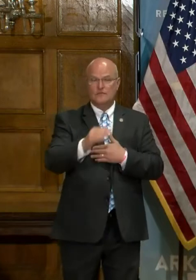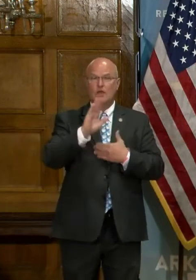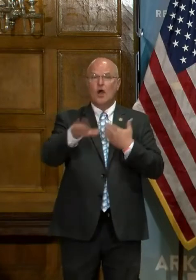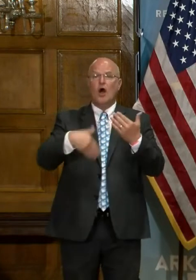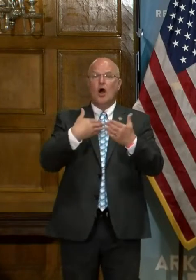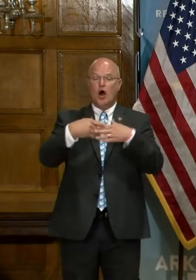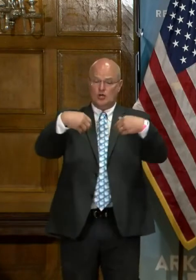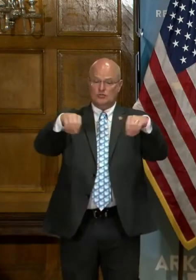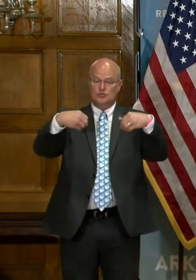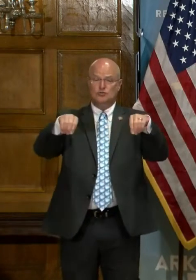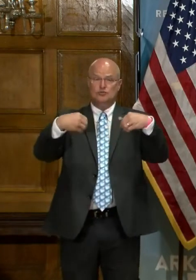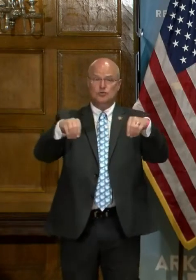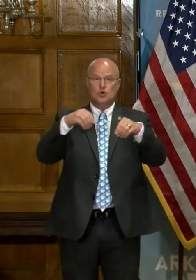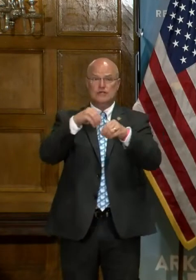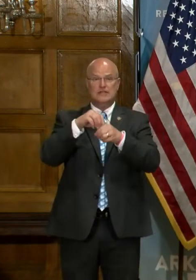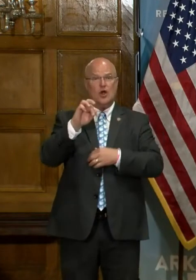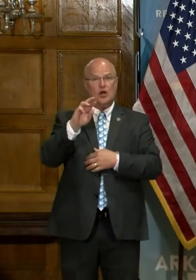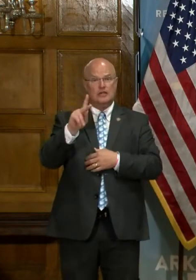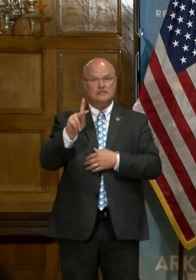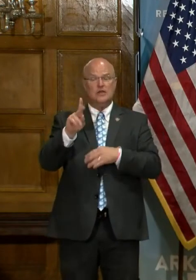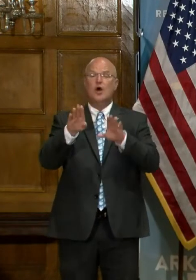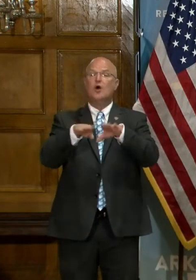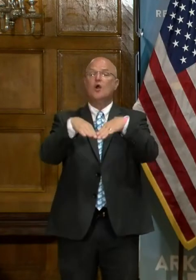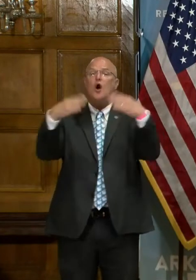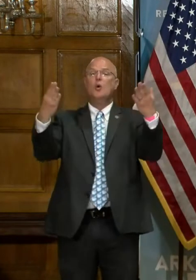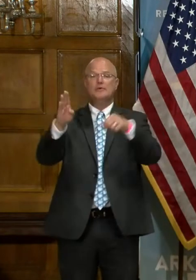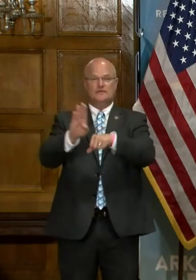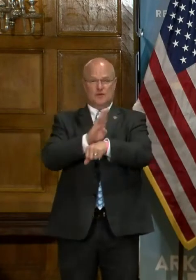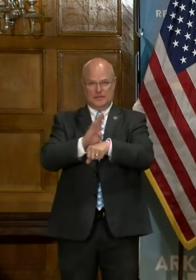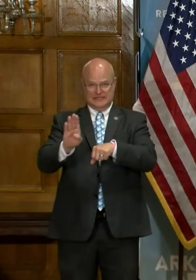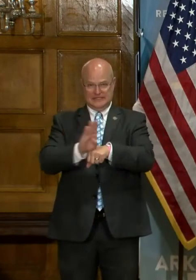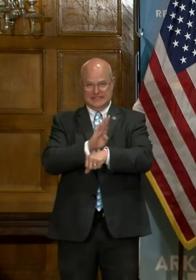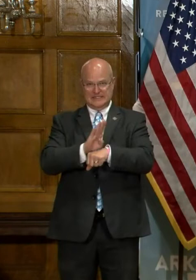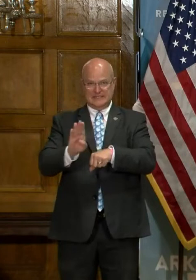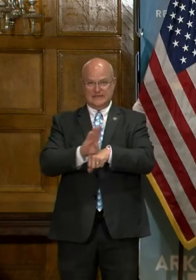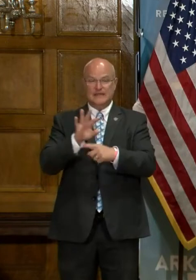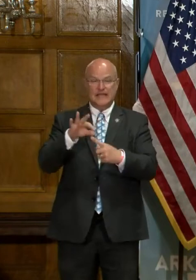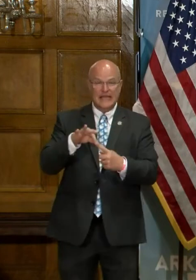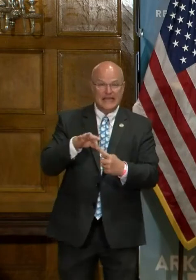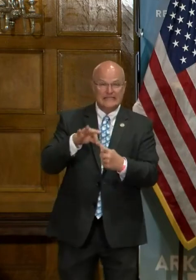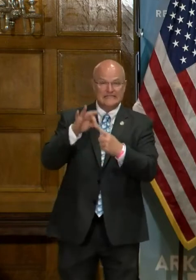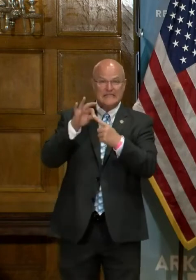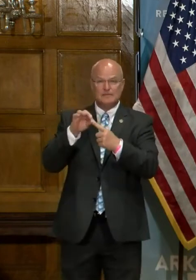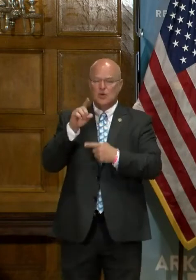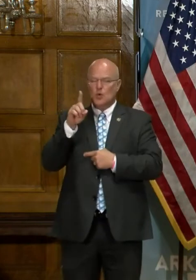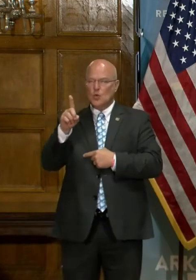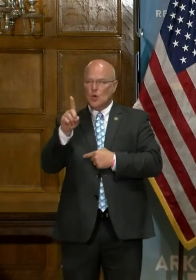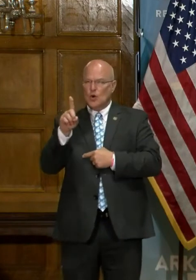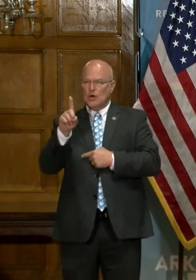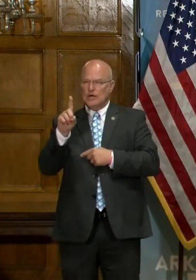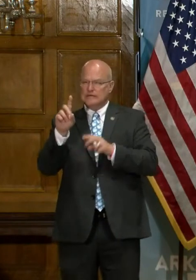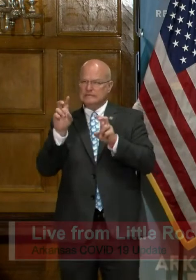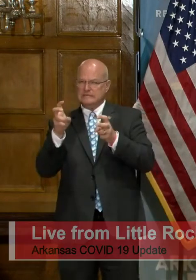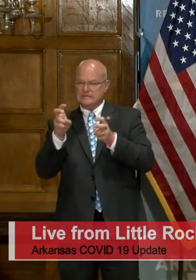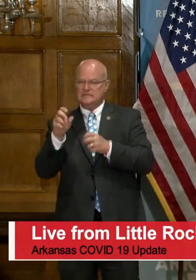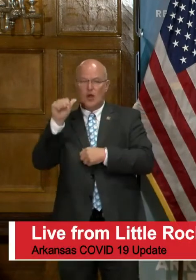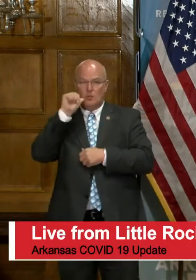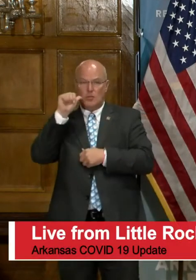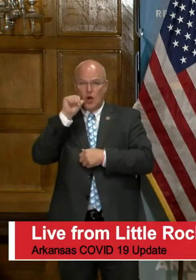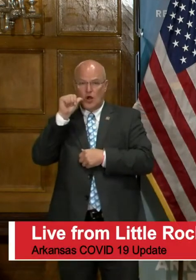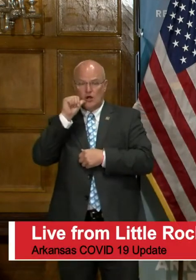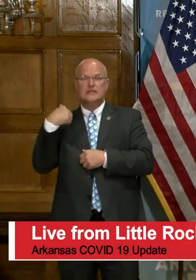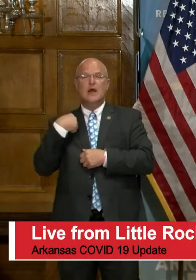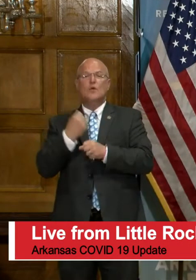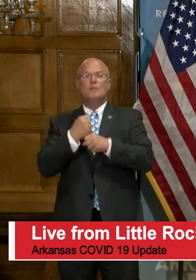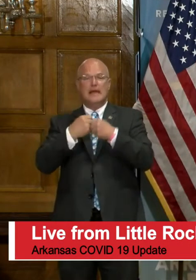all retail stores in Arkansas are open for business, except one caveat, which are bars, and